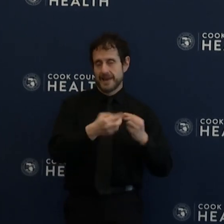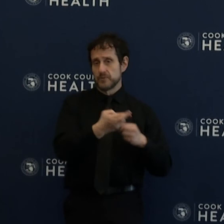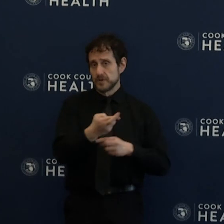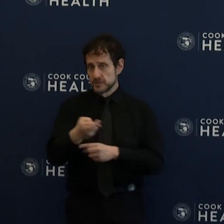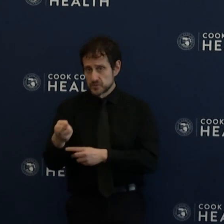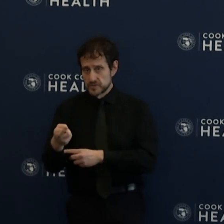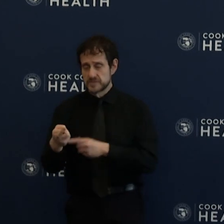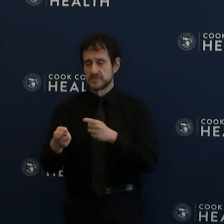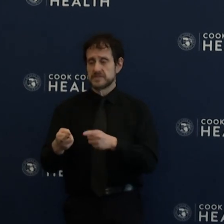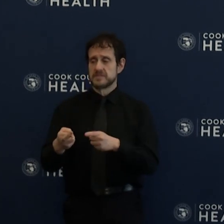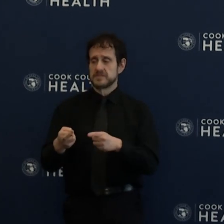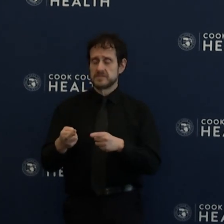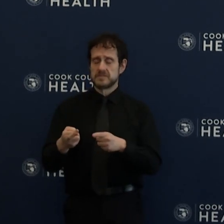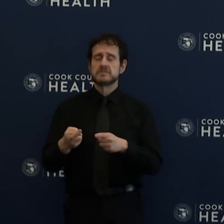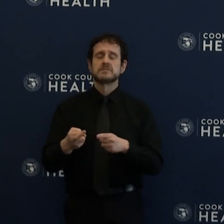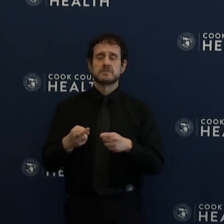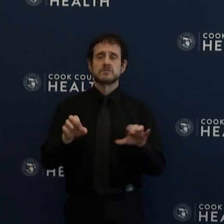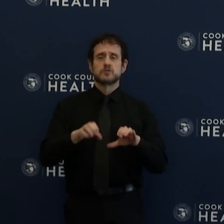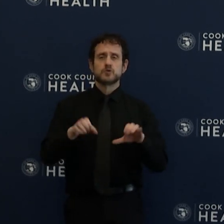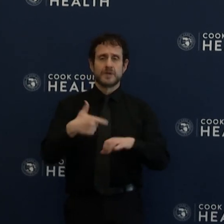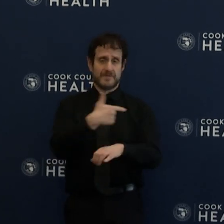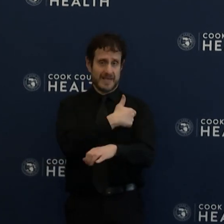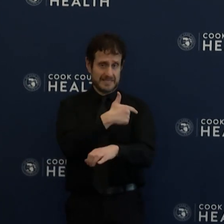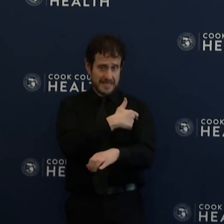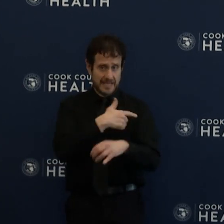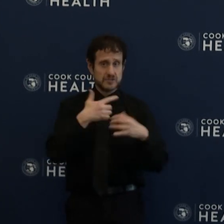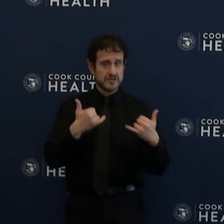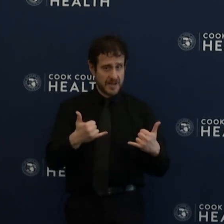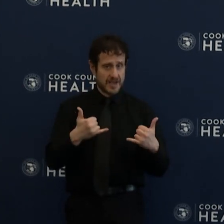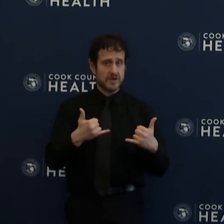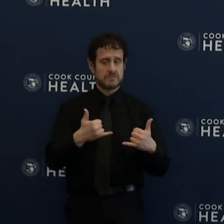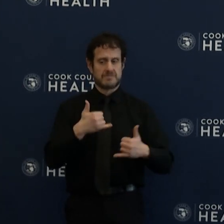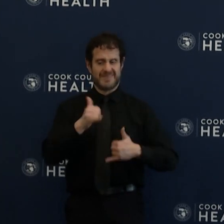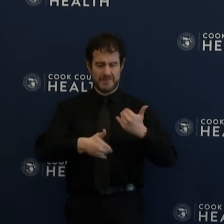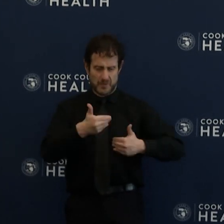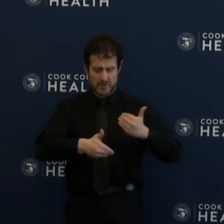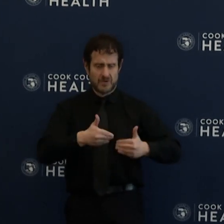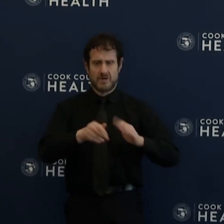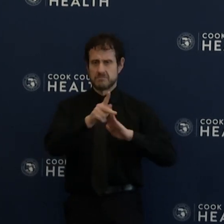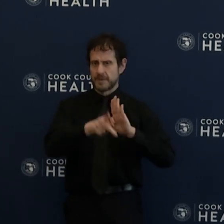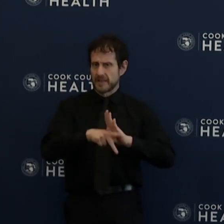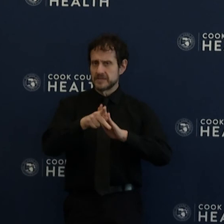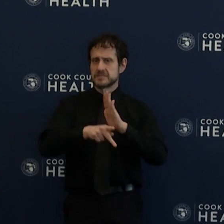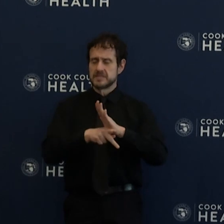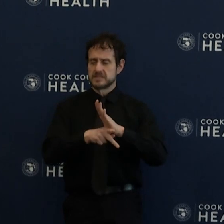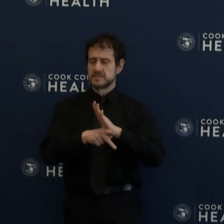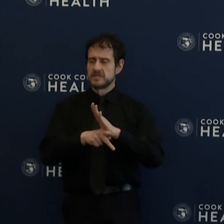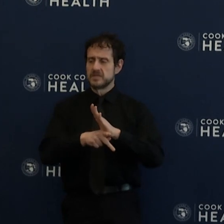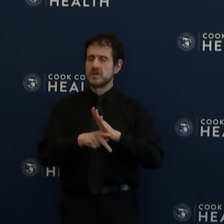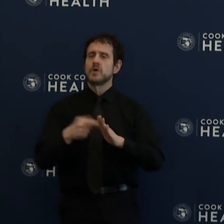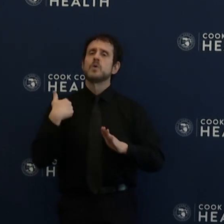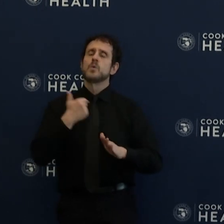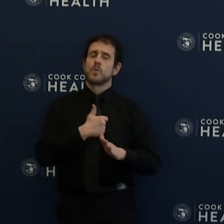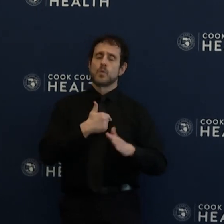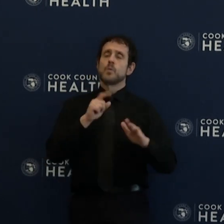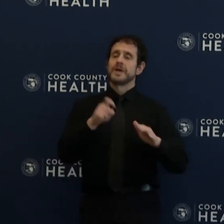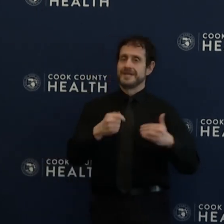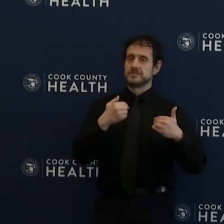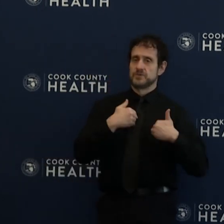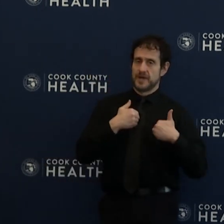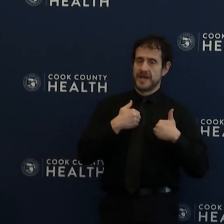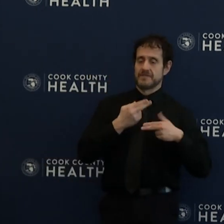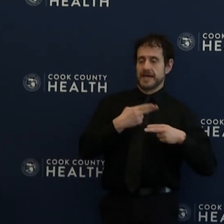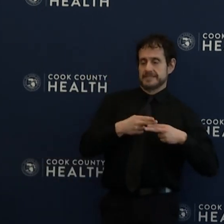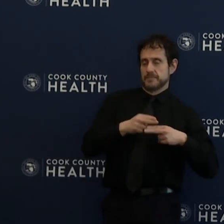new floors, now doing a vaccination protocol, it has required that we have a temporary but expandable workforce to meet the needs of